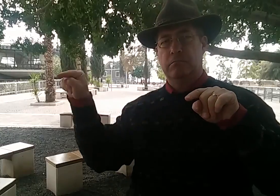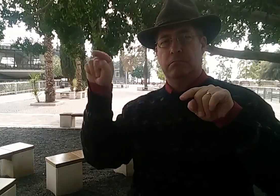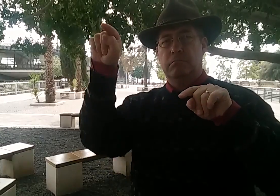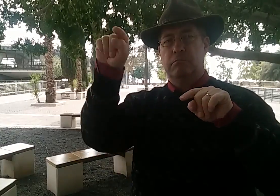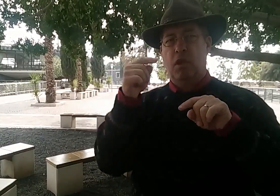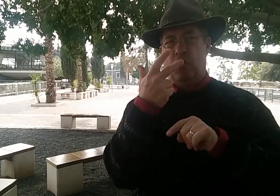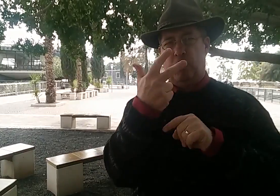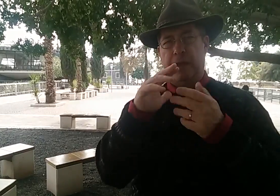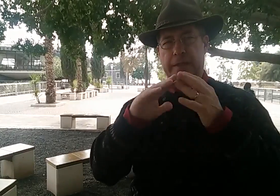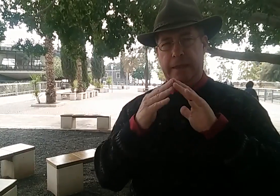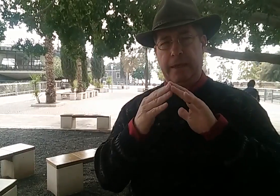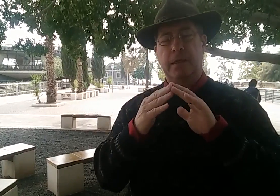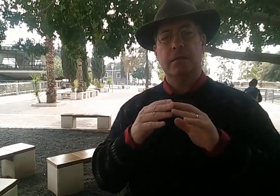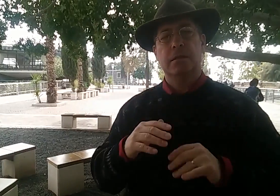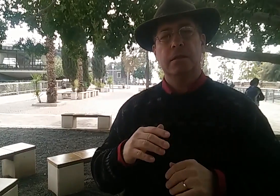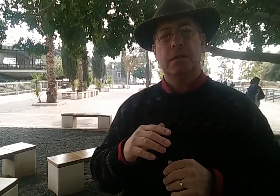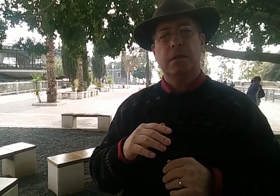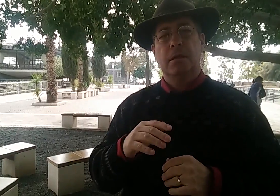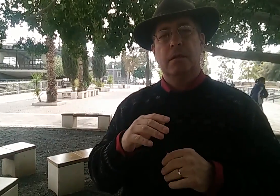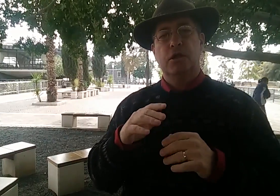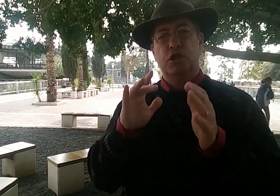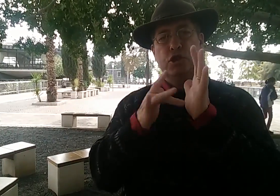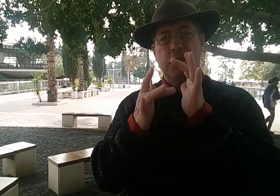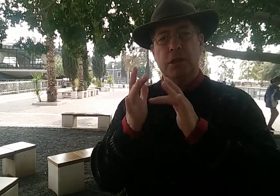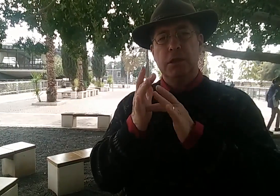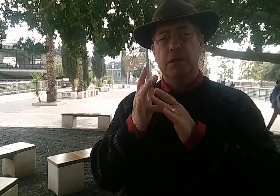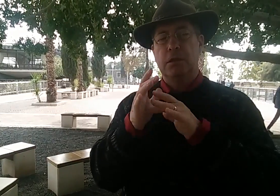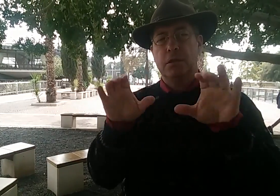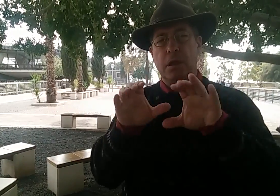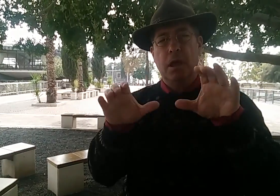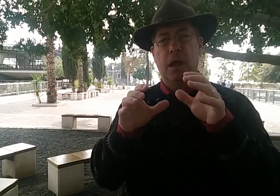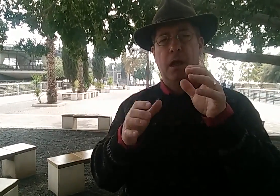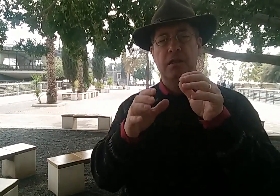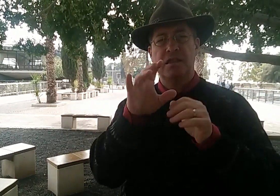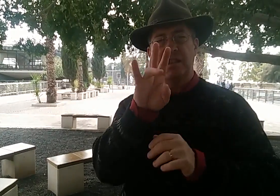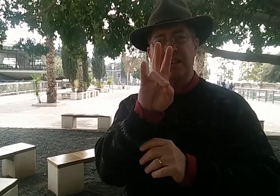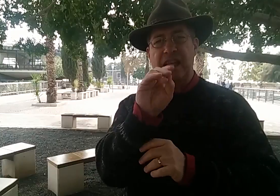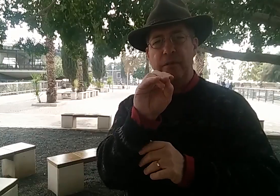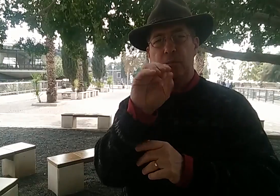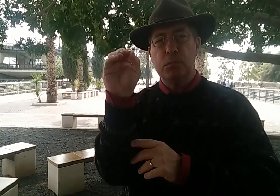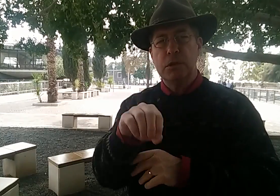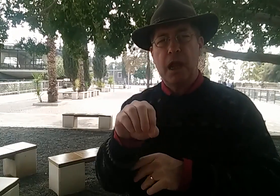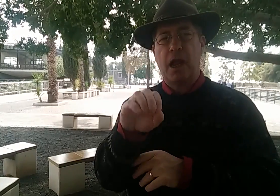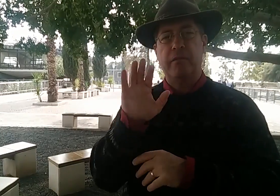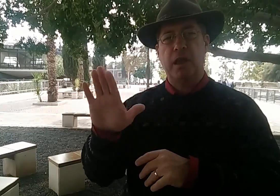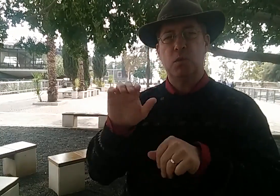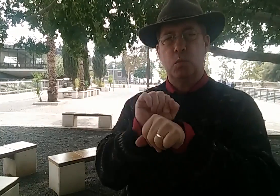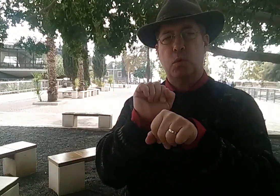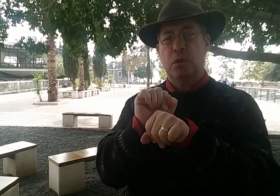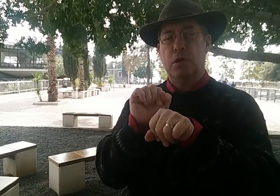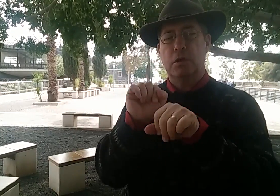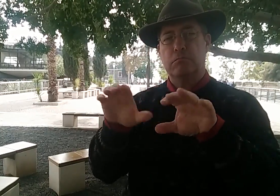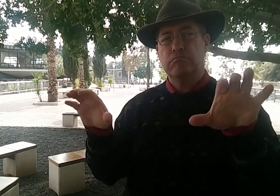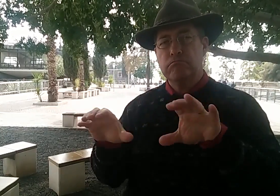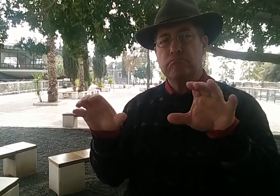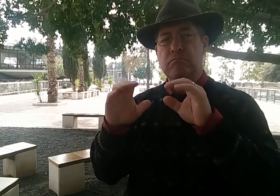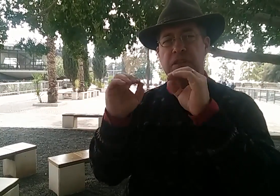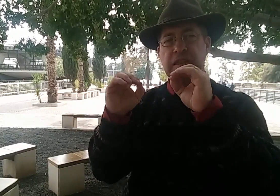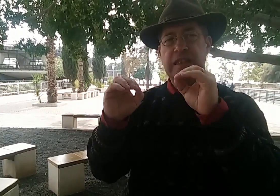This is one of the cities of Jesus. There were 3 cities in which, in a triangle where Jesus ministered and